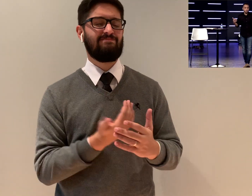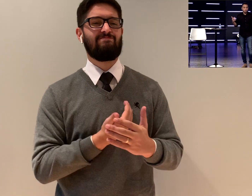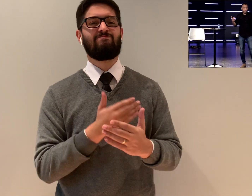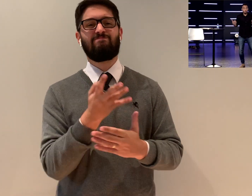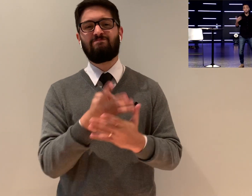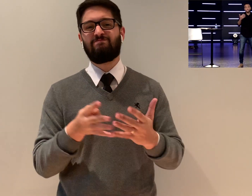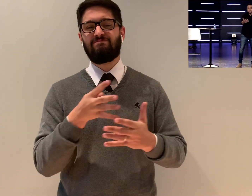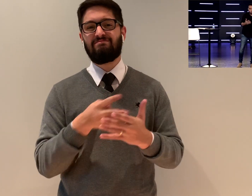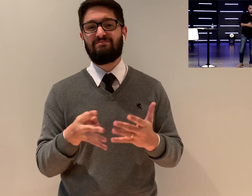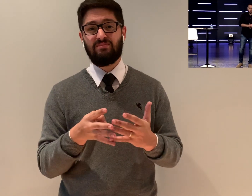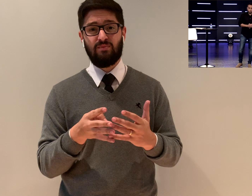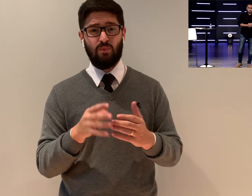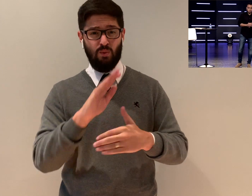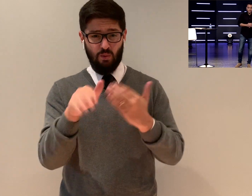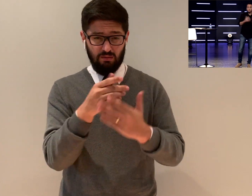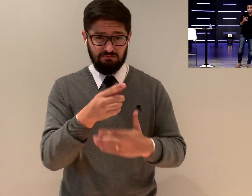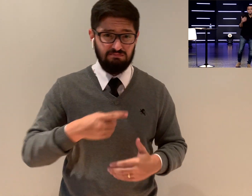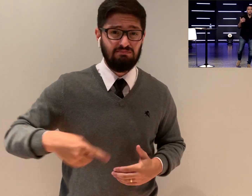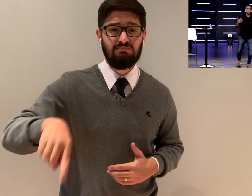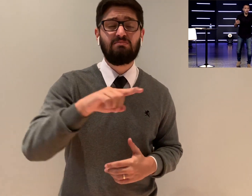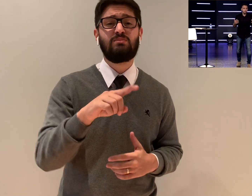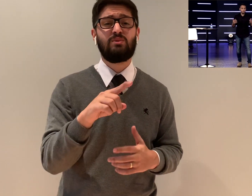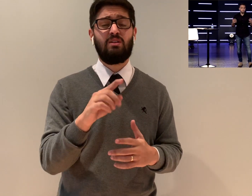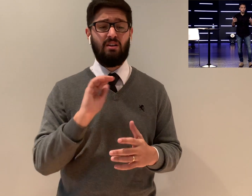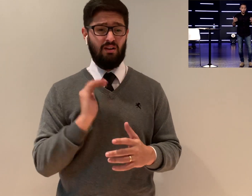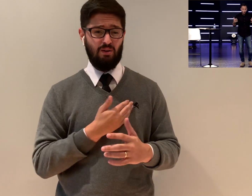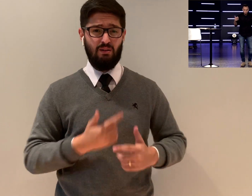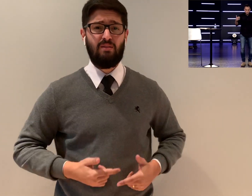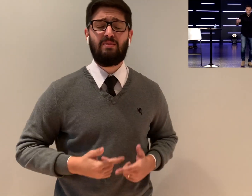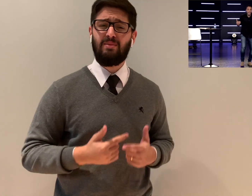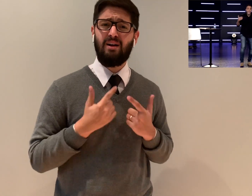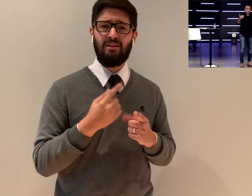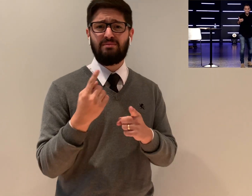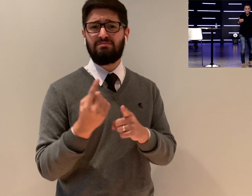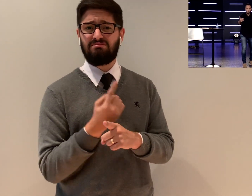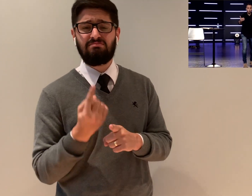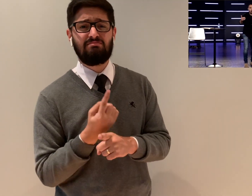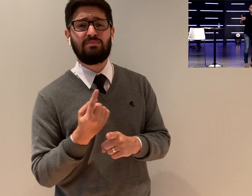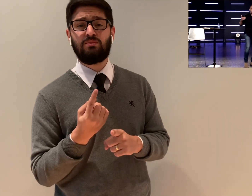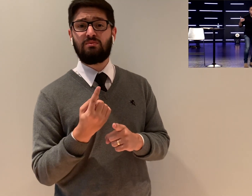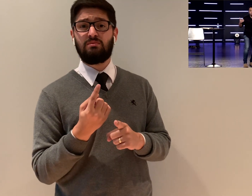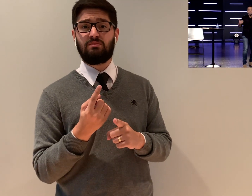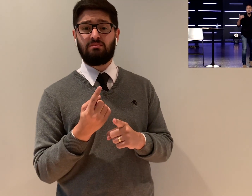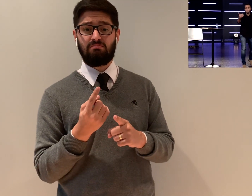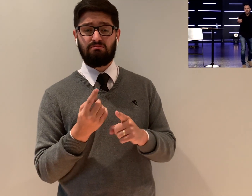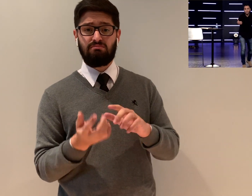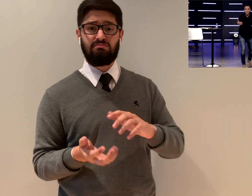area of our schedule. Every single one of us, our life cycle,